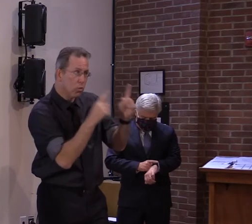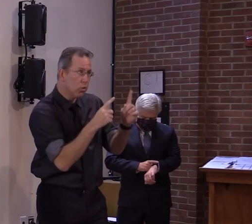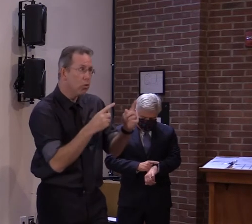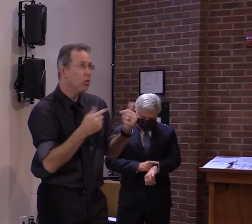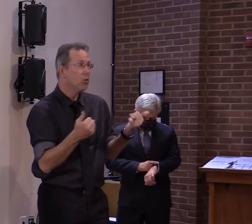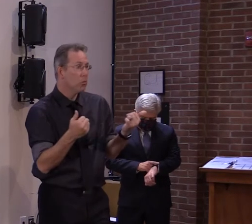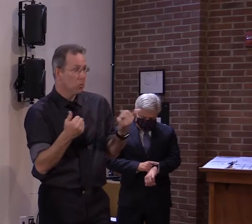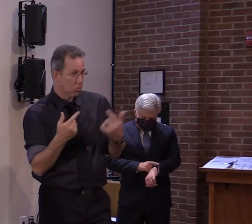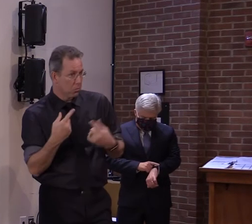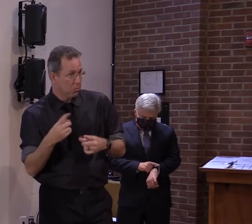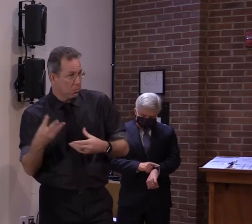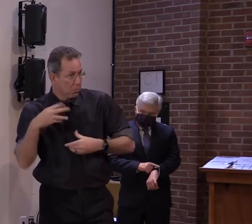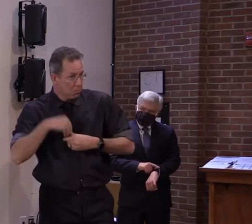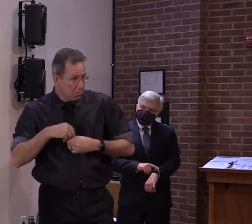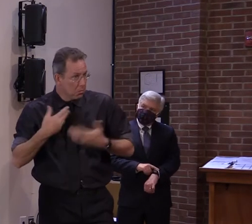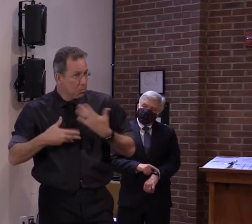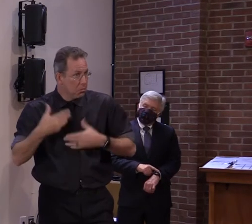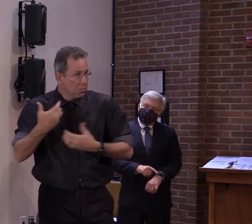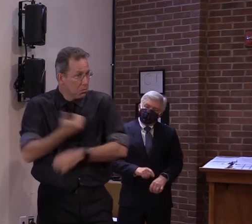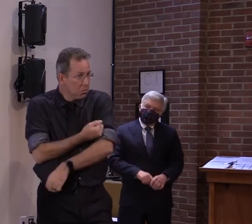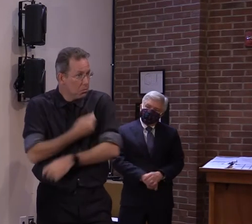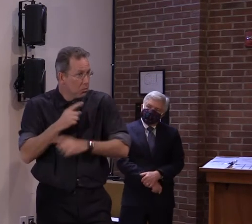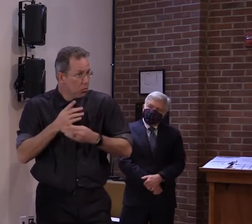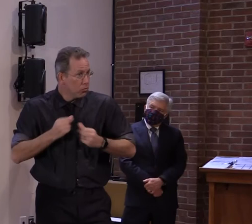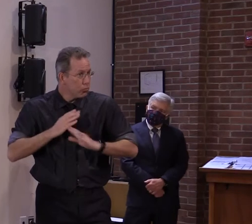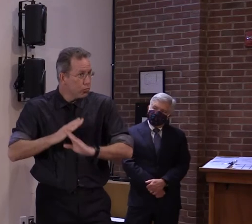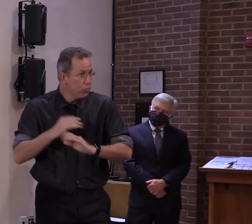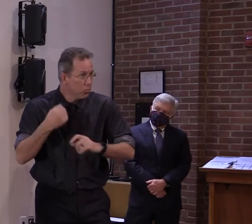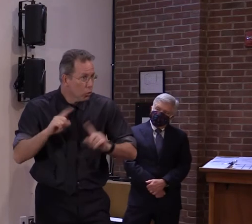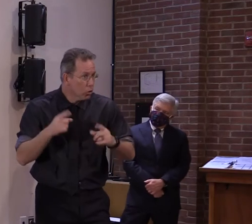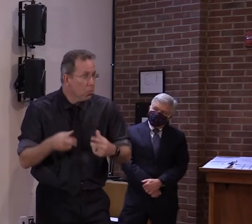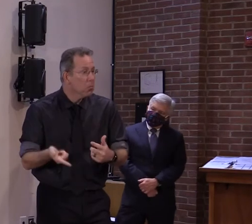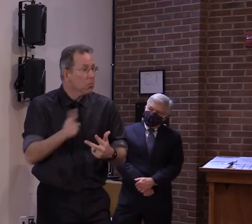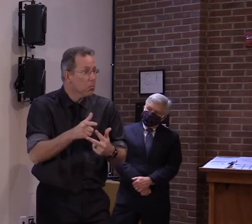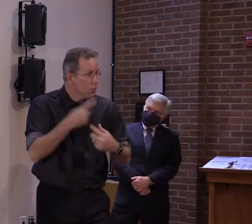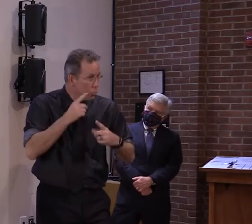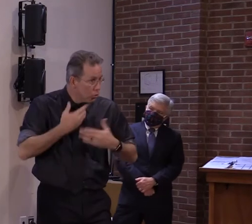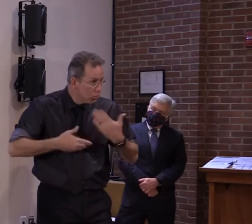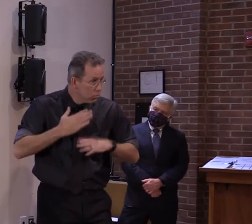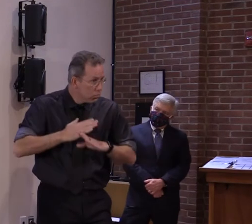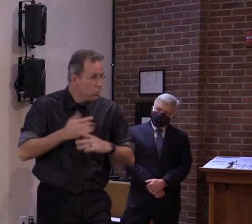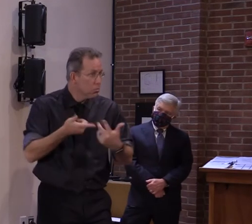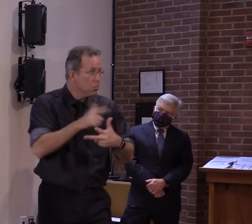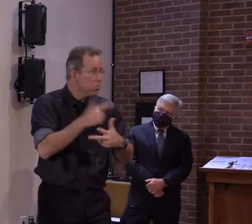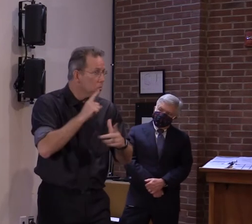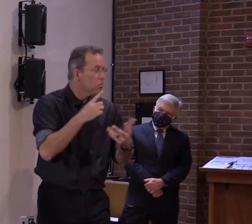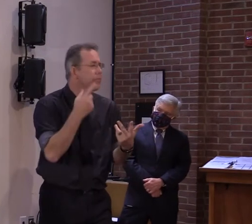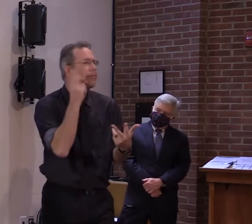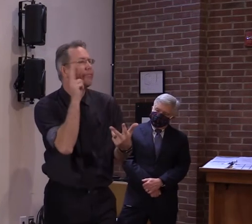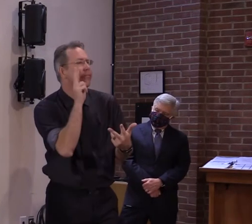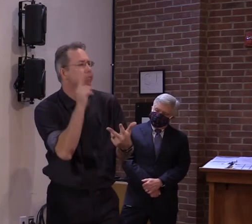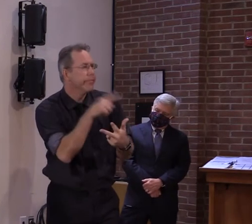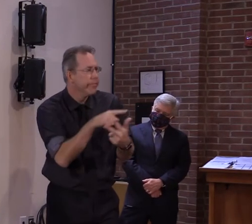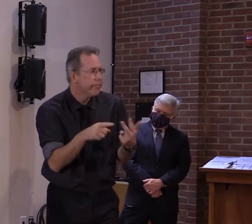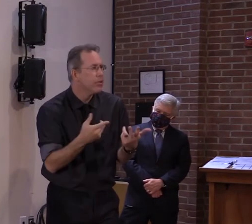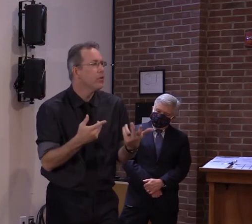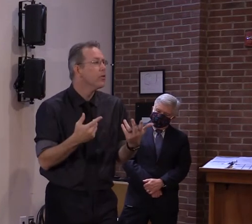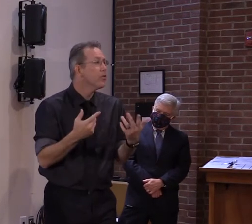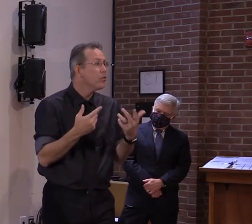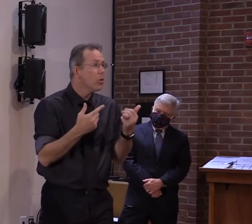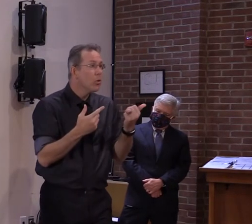And was the sex breakdown appropriate with men and women so that we really can make conclusions on